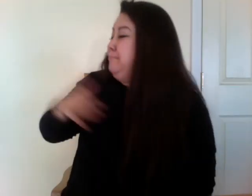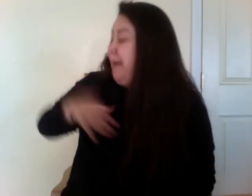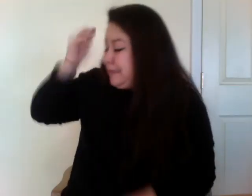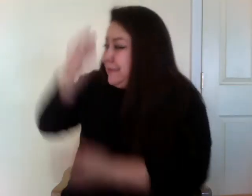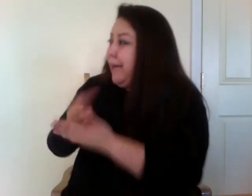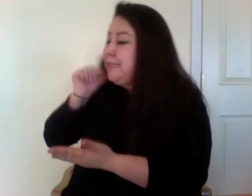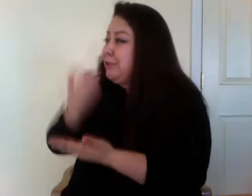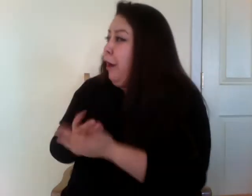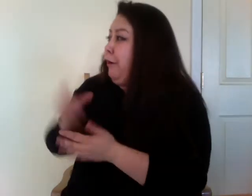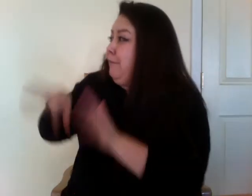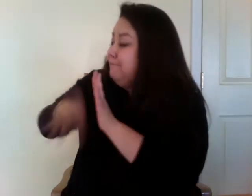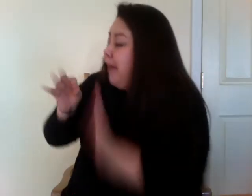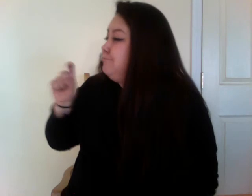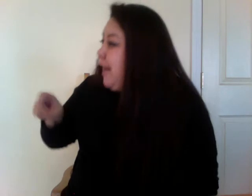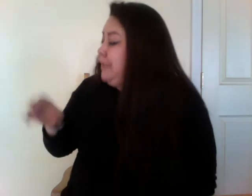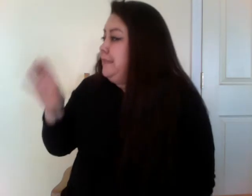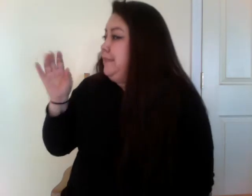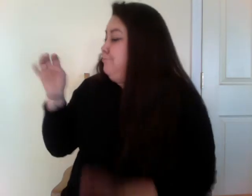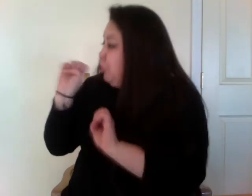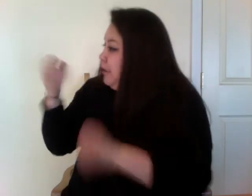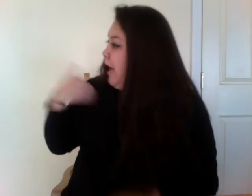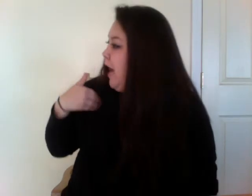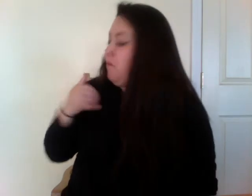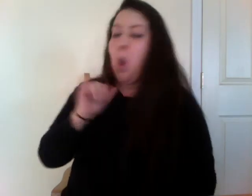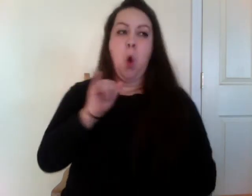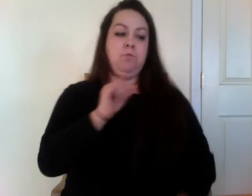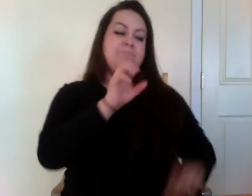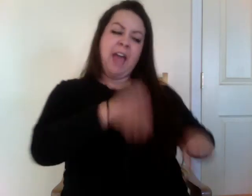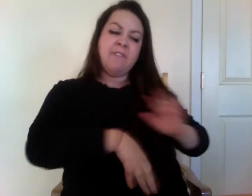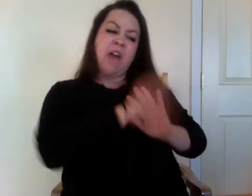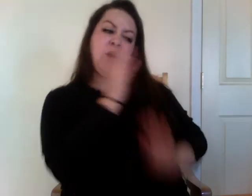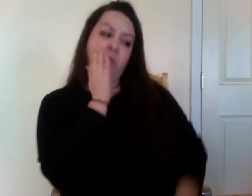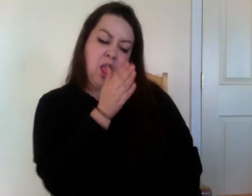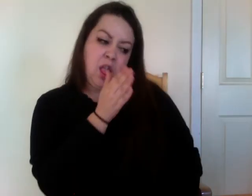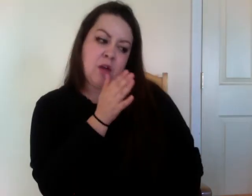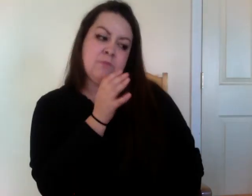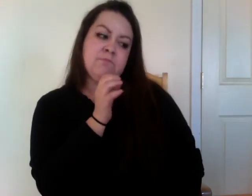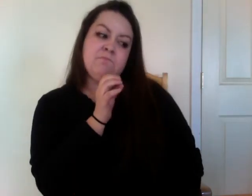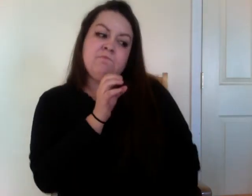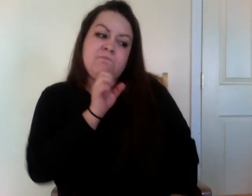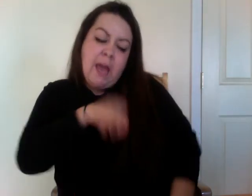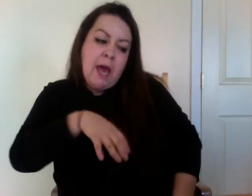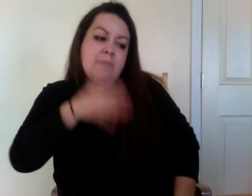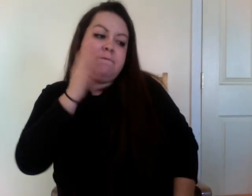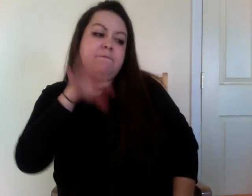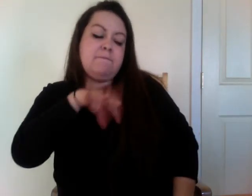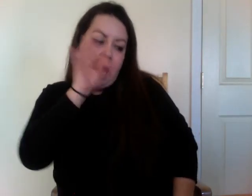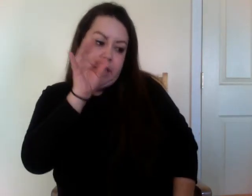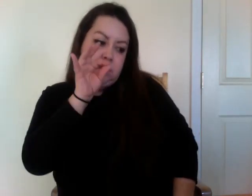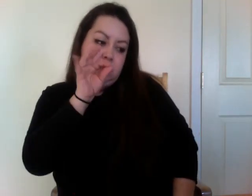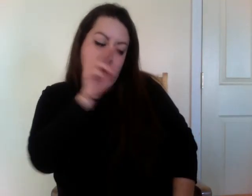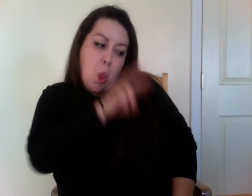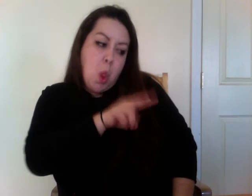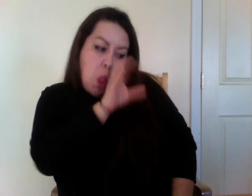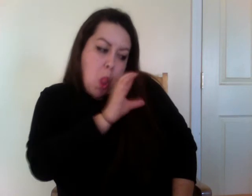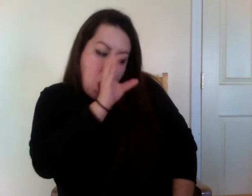get requests from family members at our office that say there's a family emergency. I need to get in touch with this student